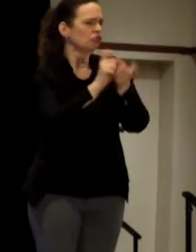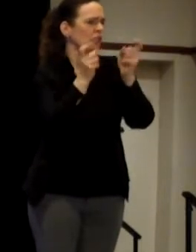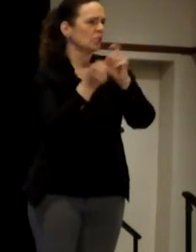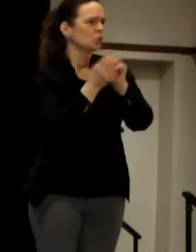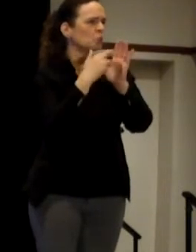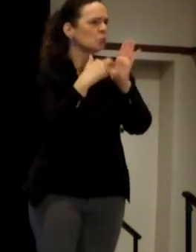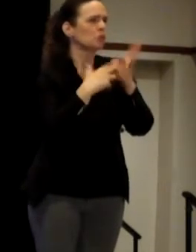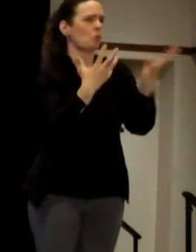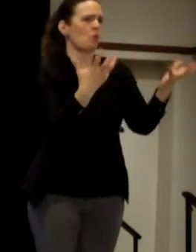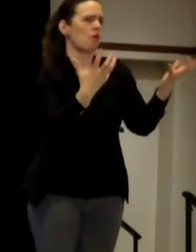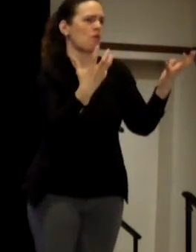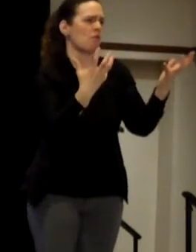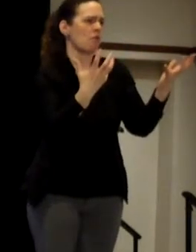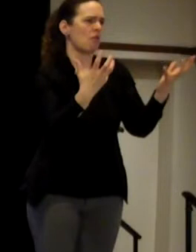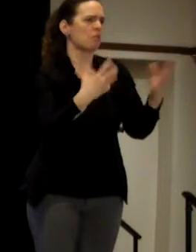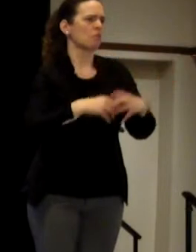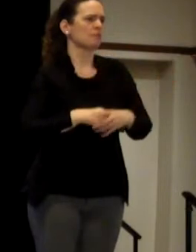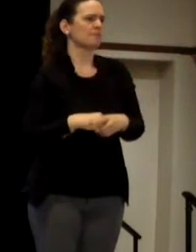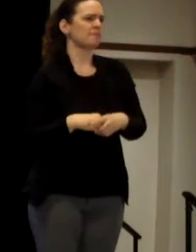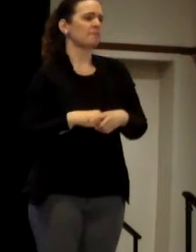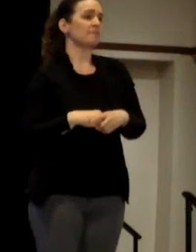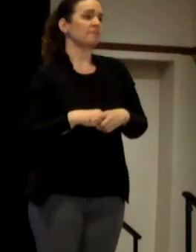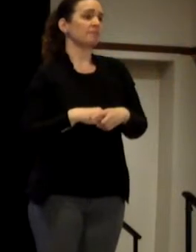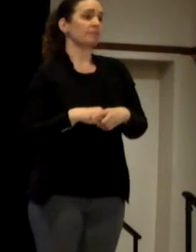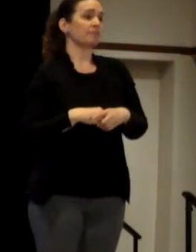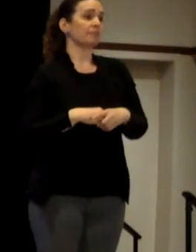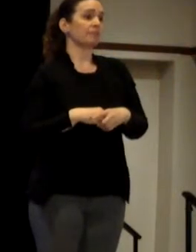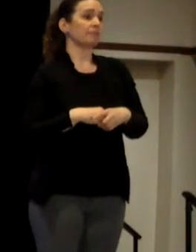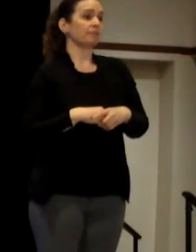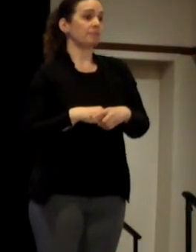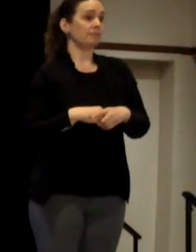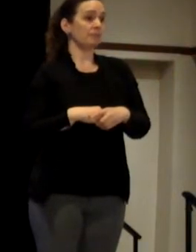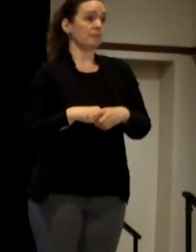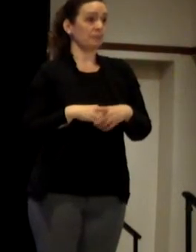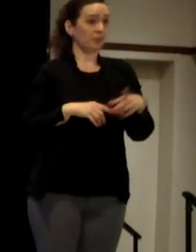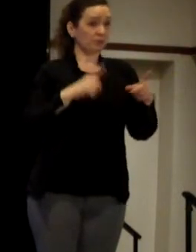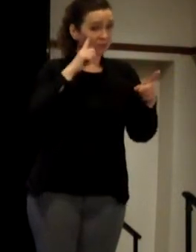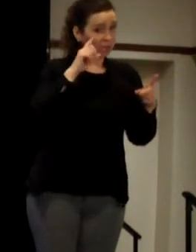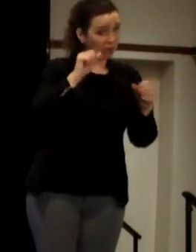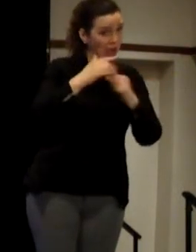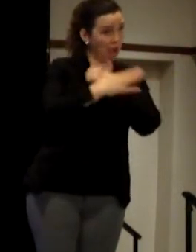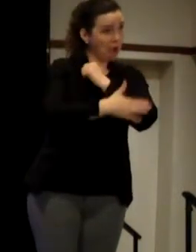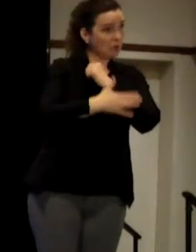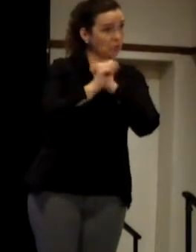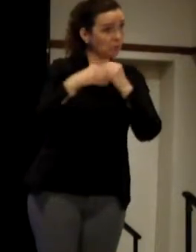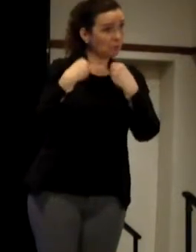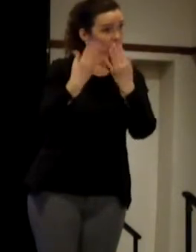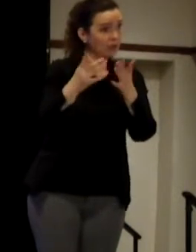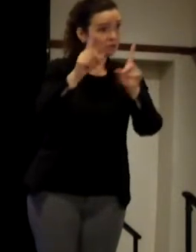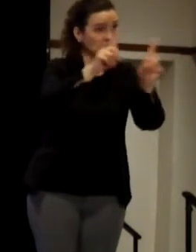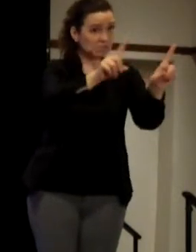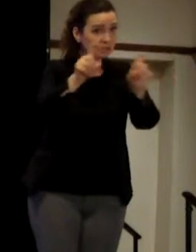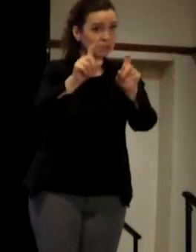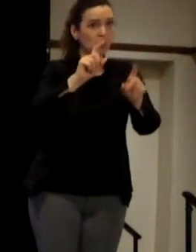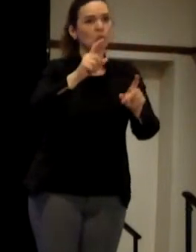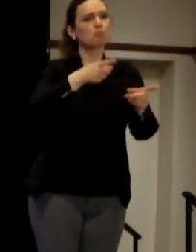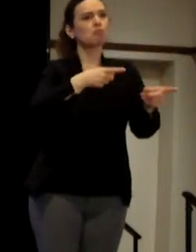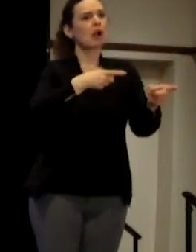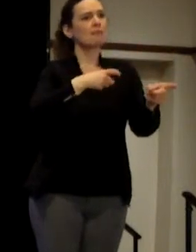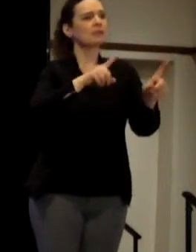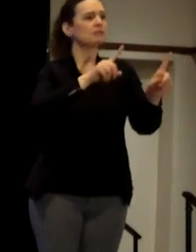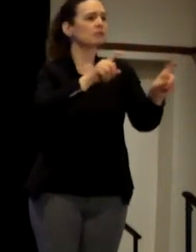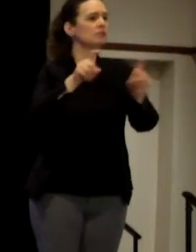rapid antigen testing to help people be eligible to buy a ticket? Yeah, I think people can. We have testing in the